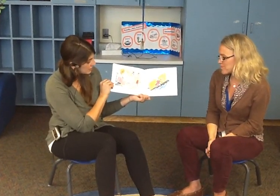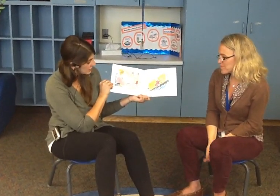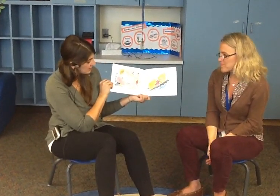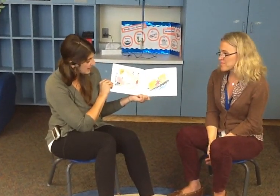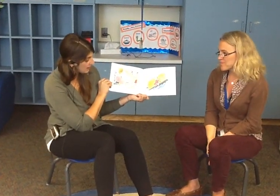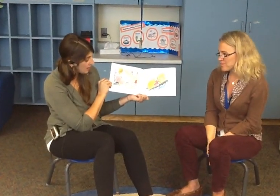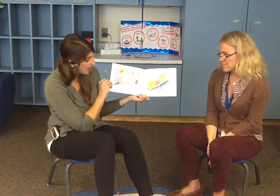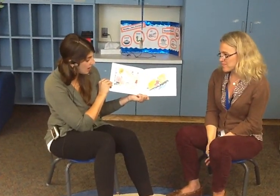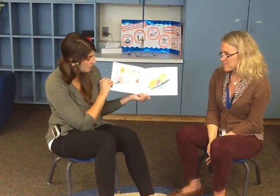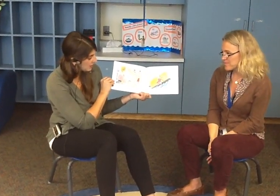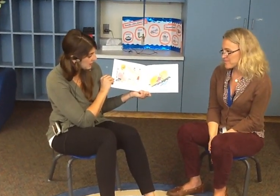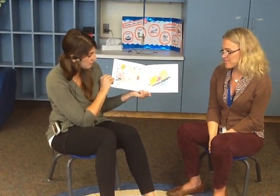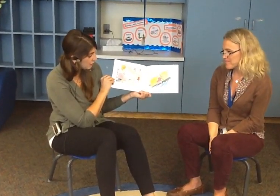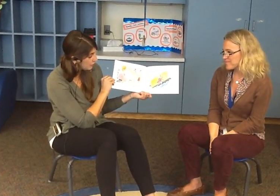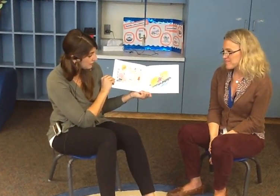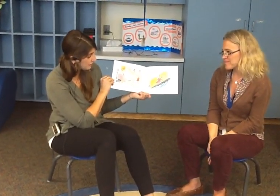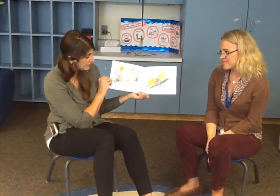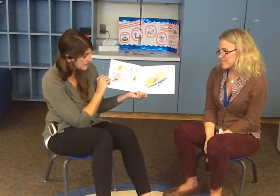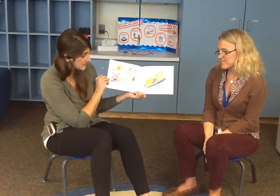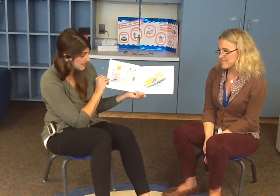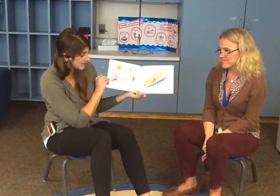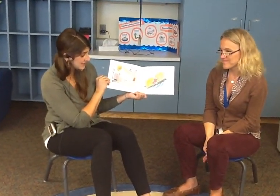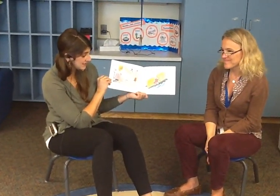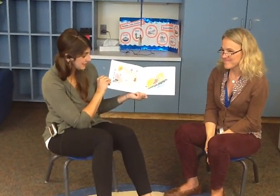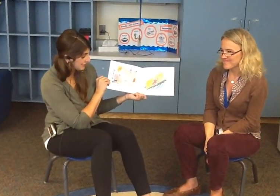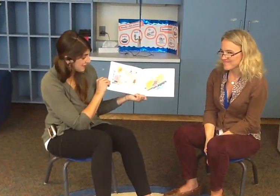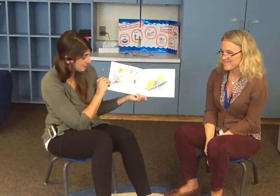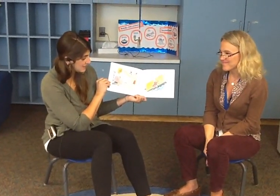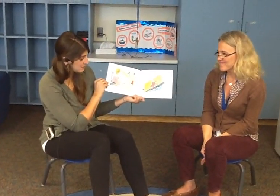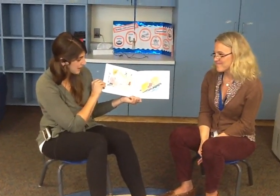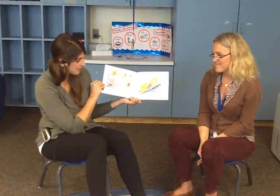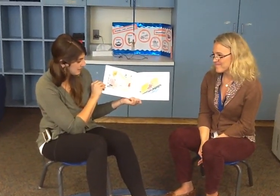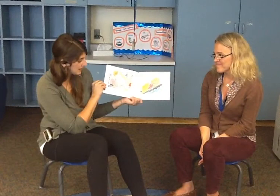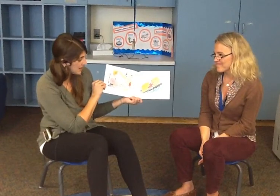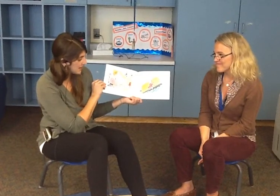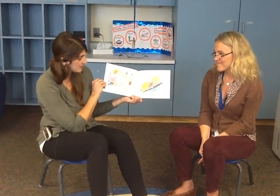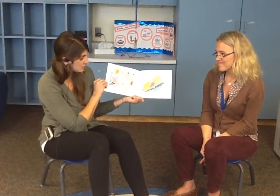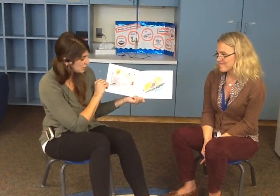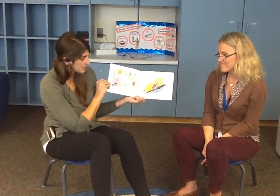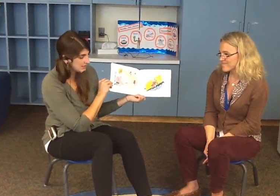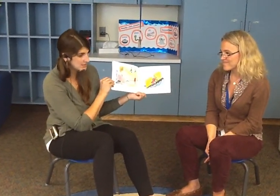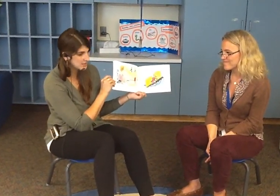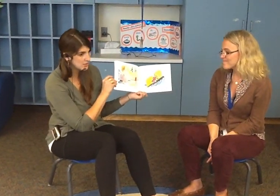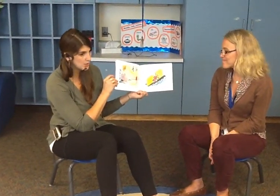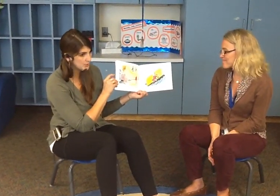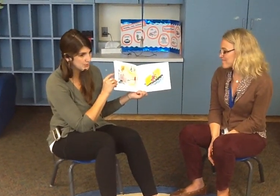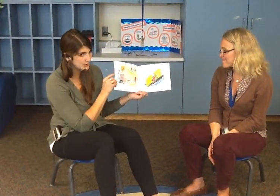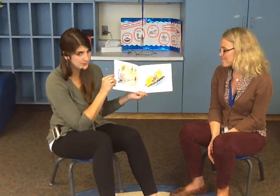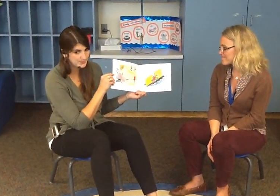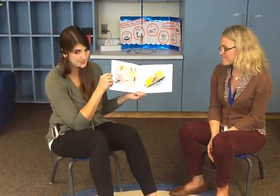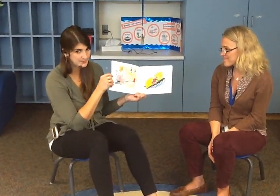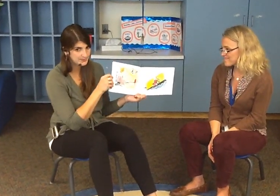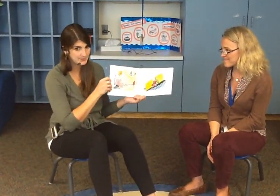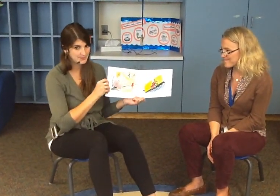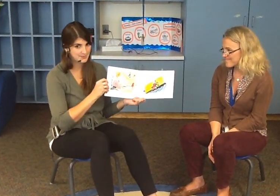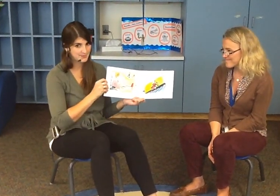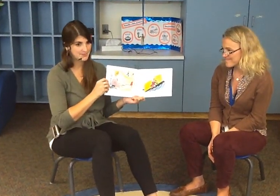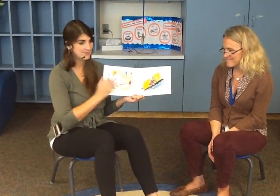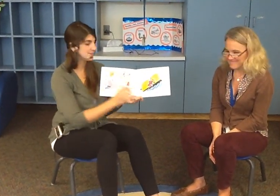Perfect. ran all the way up four flights of stairs into her family's apartment and straight to her own room.